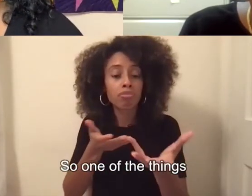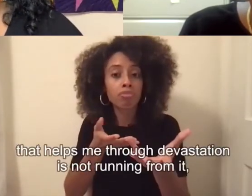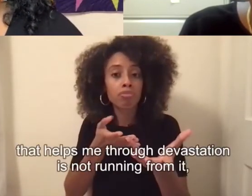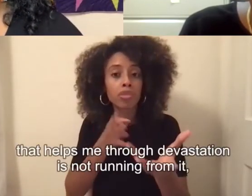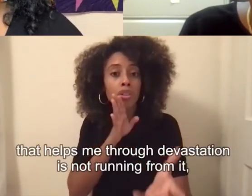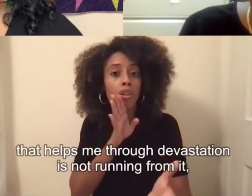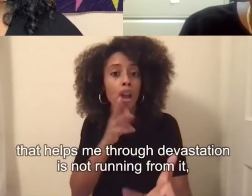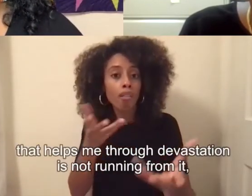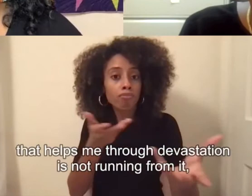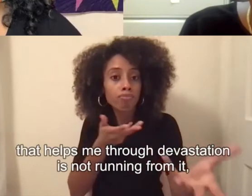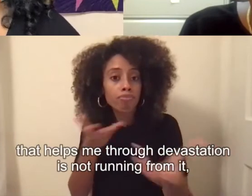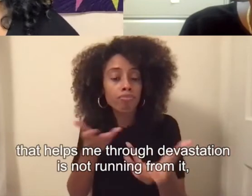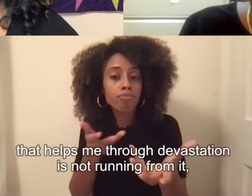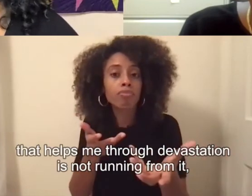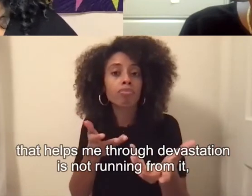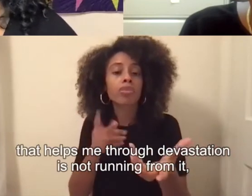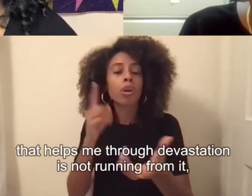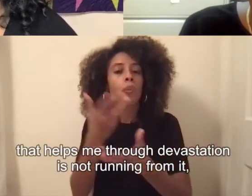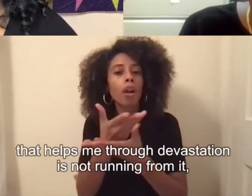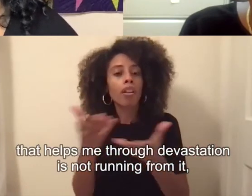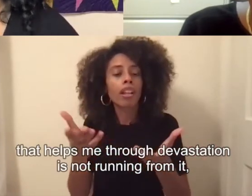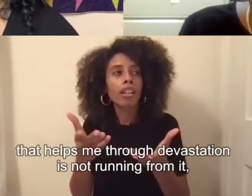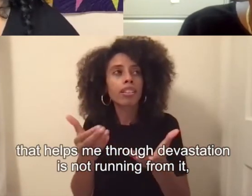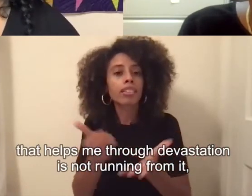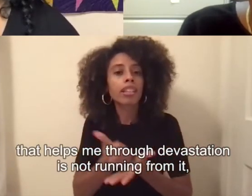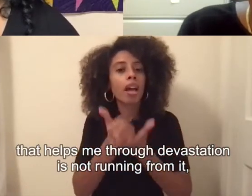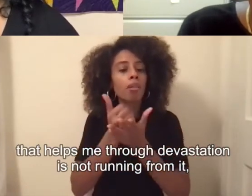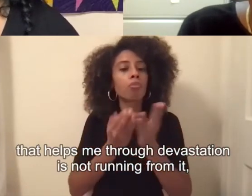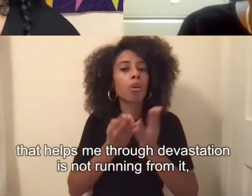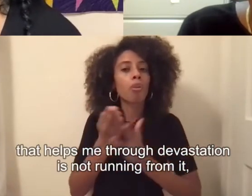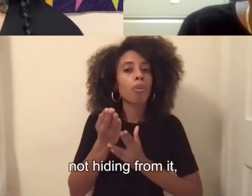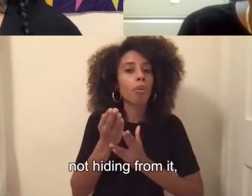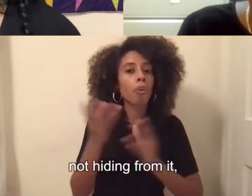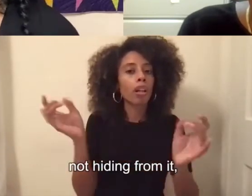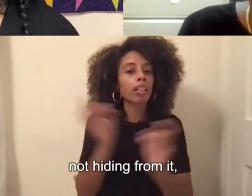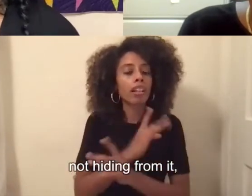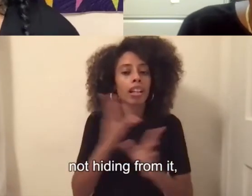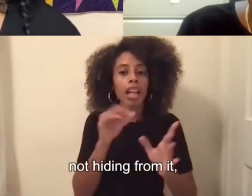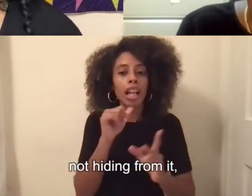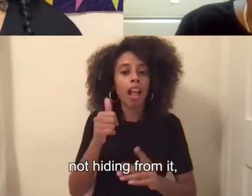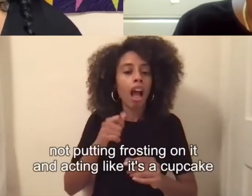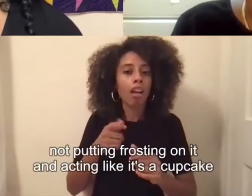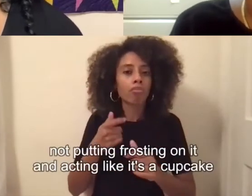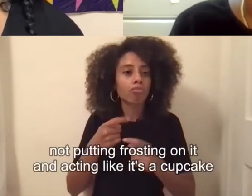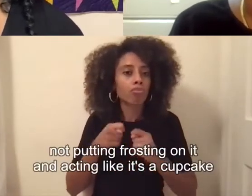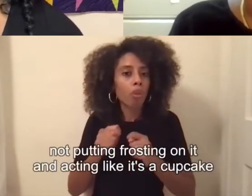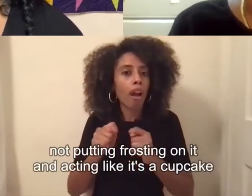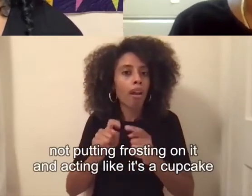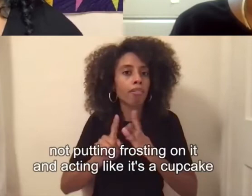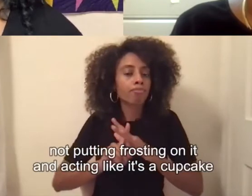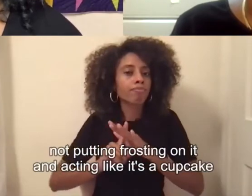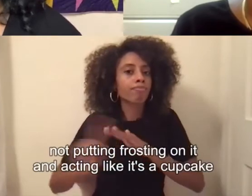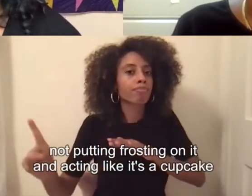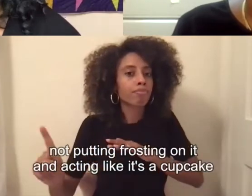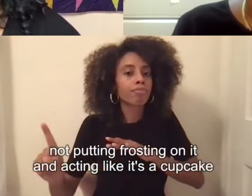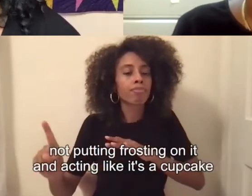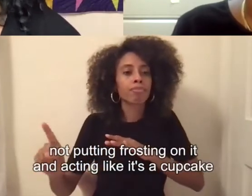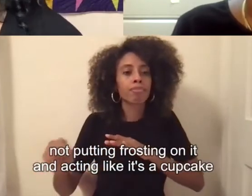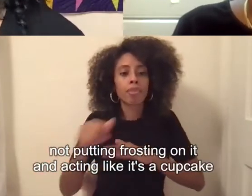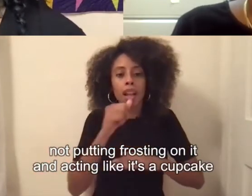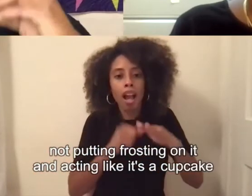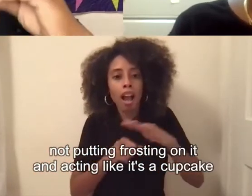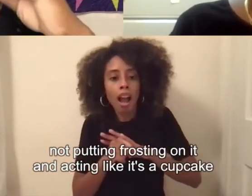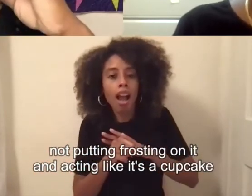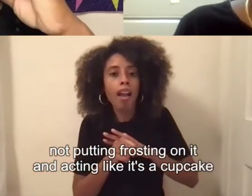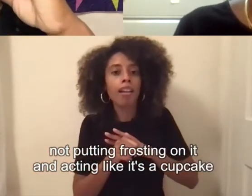things that helps me through devastation is not running from it, not hiding from it, not putting frosting on it